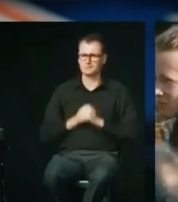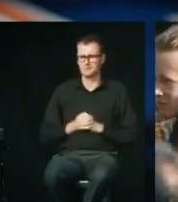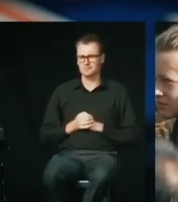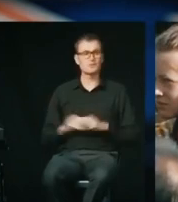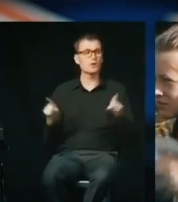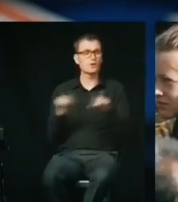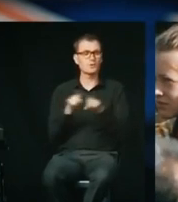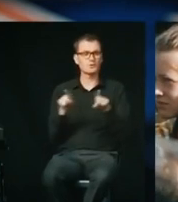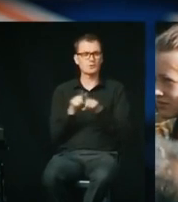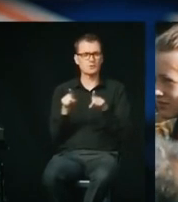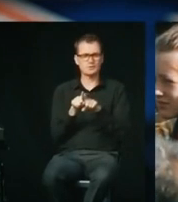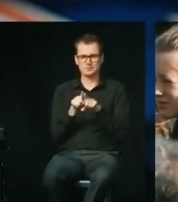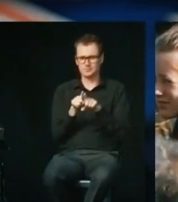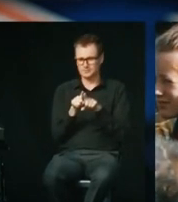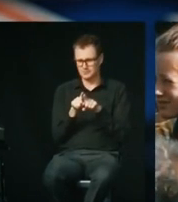Also,